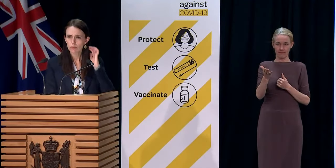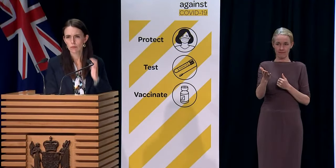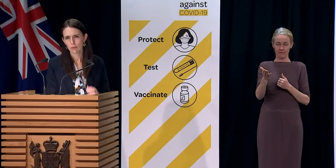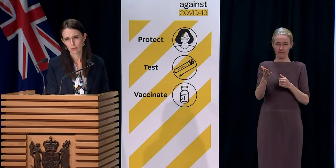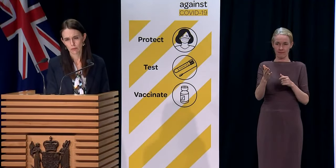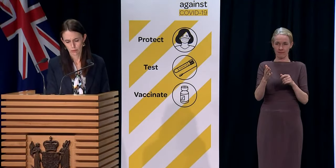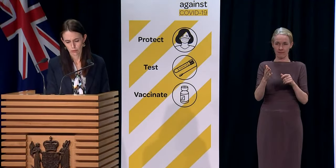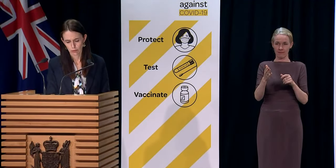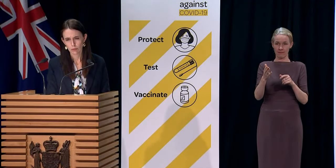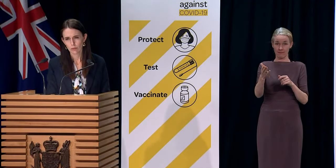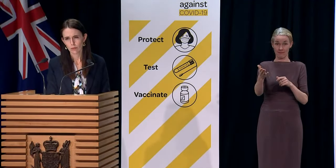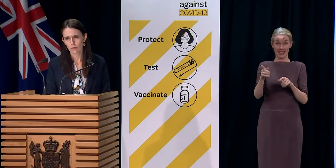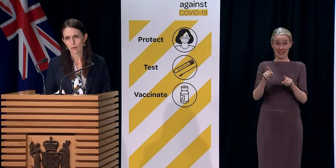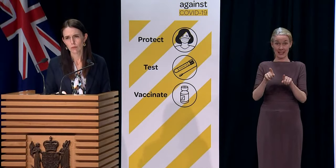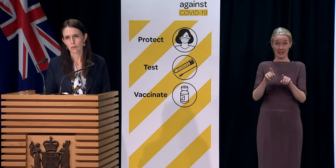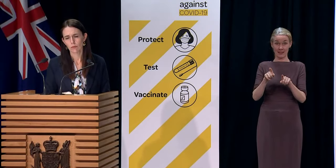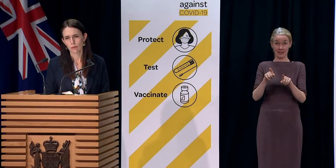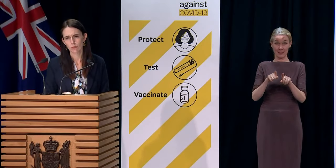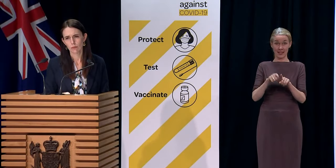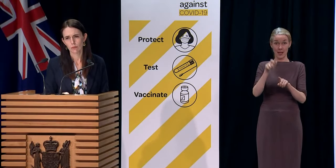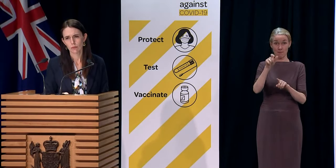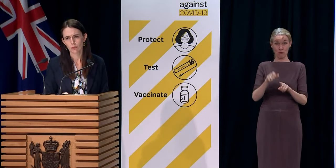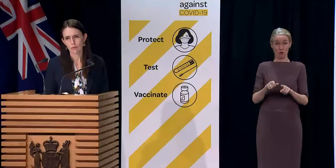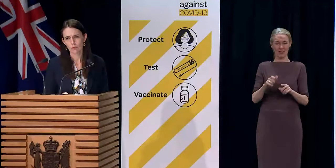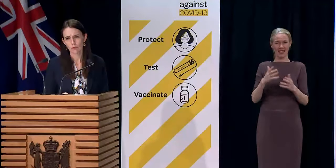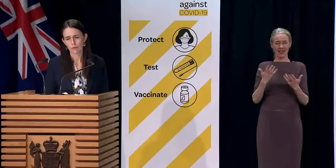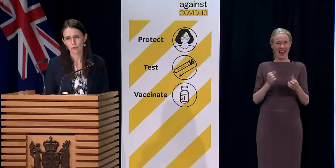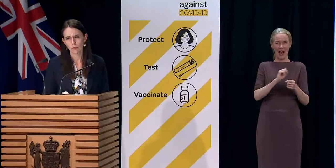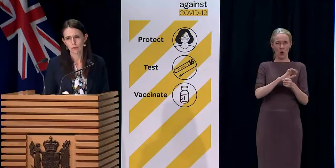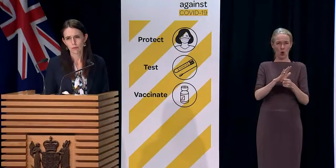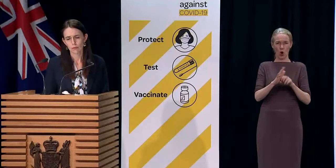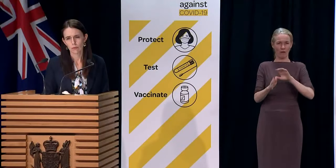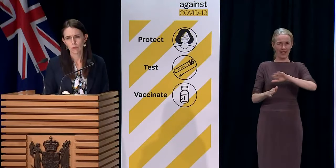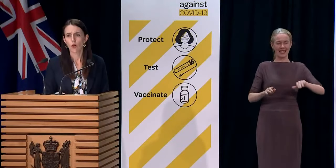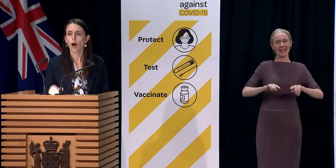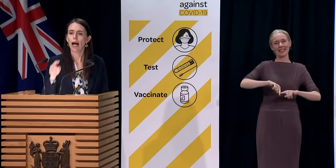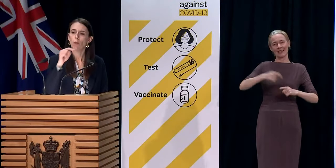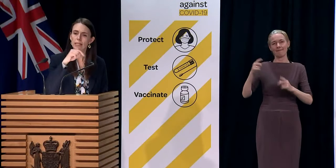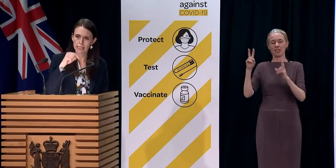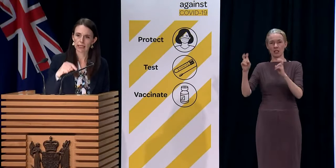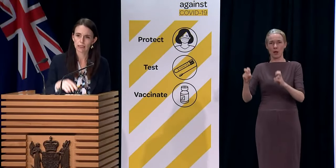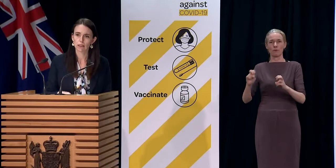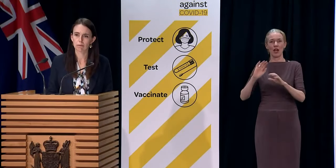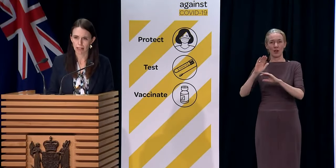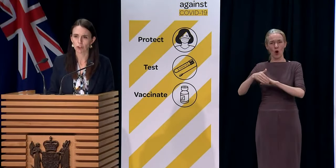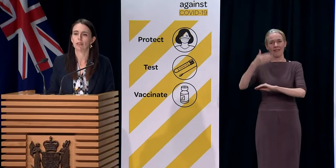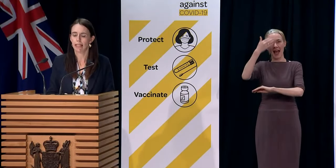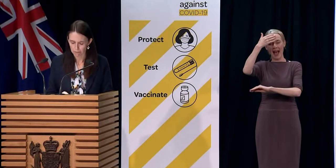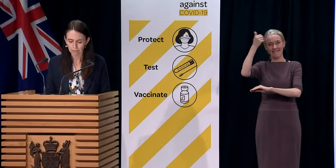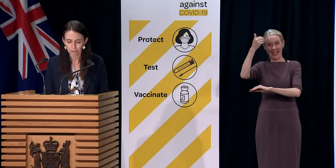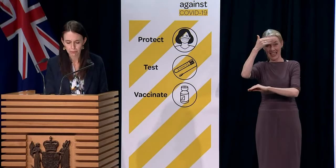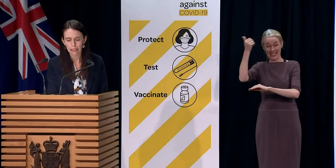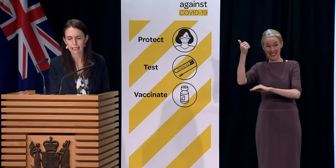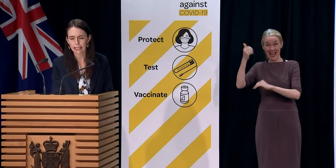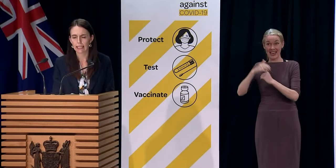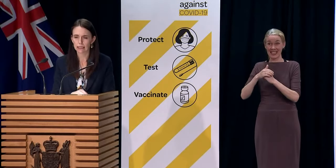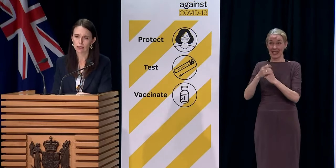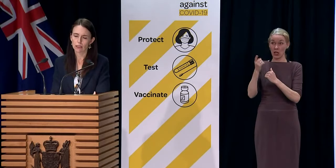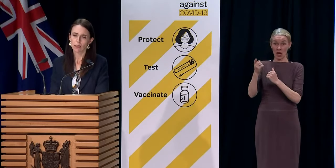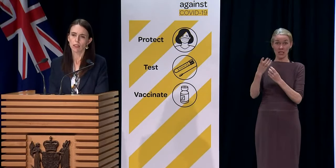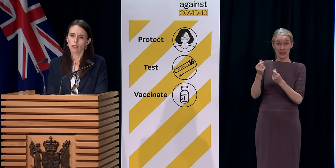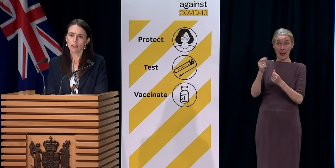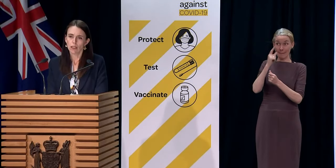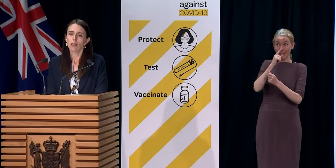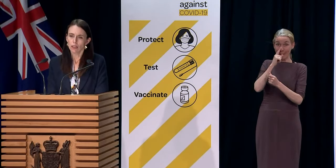us getting out of Afghanistan, about how we worked out to get everyone out. How we didn't manage. Yep.